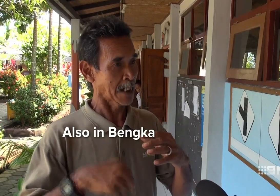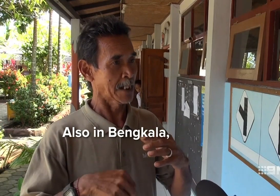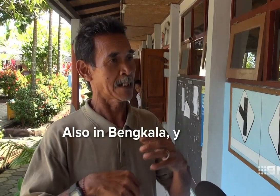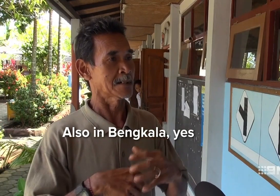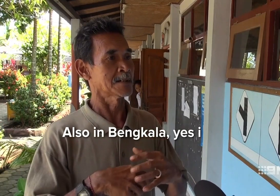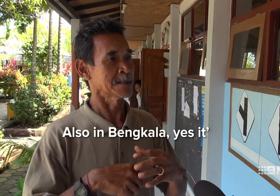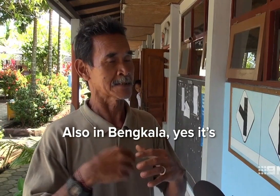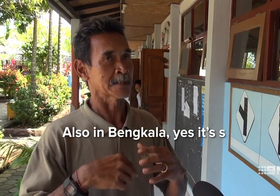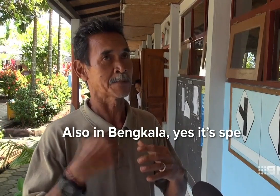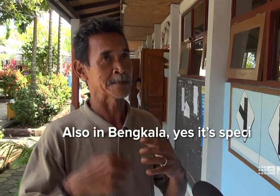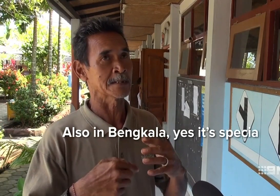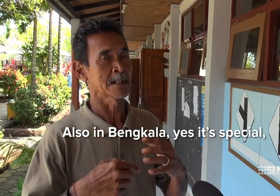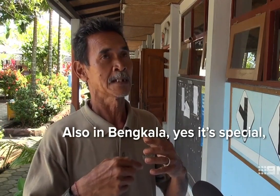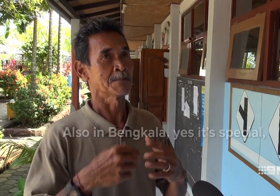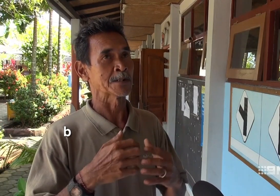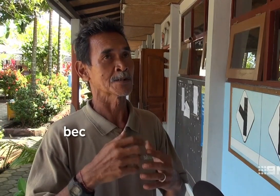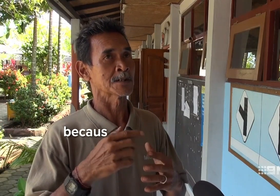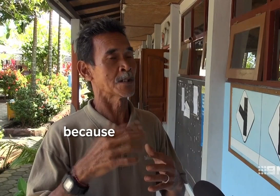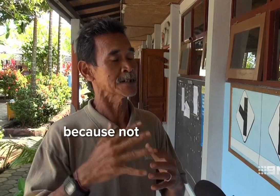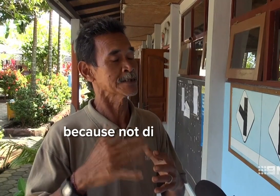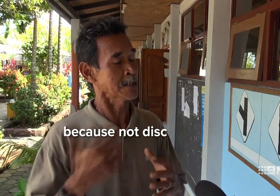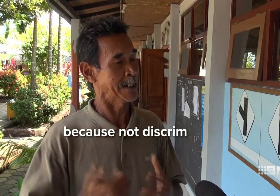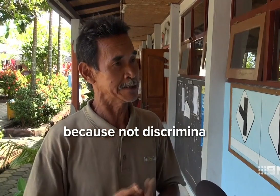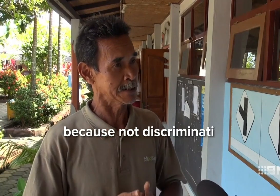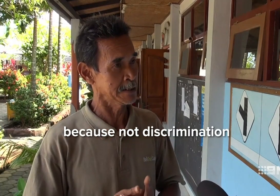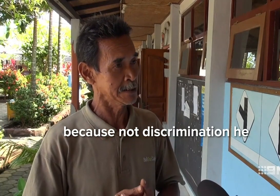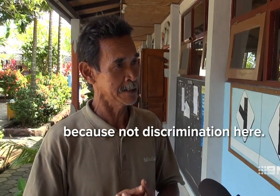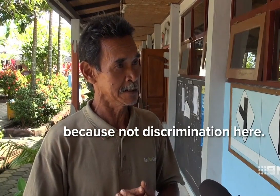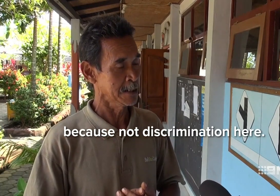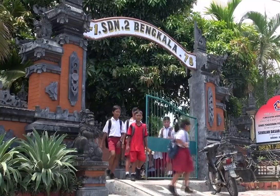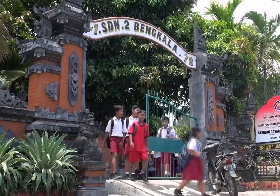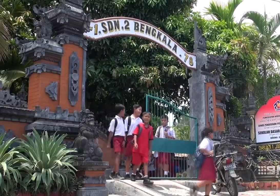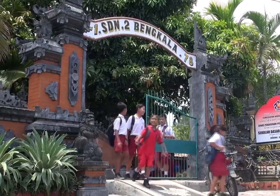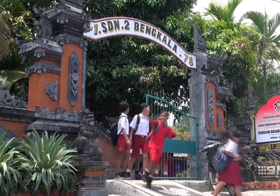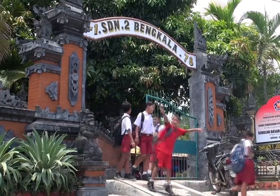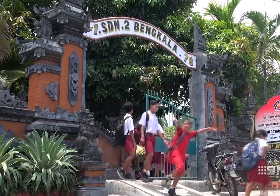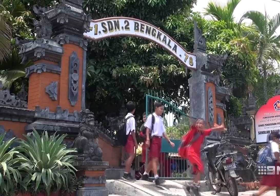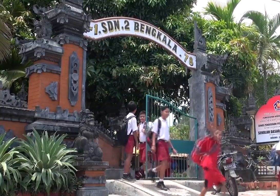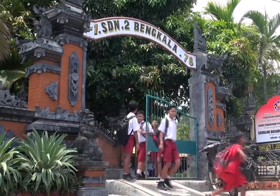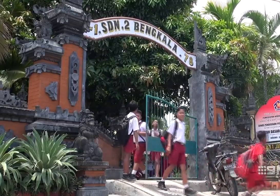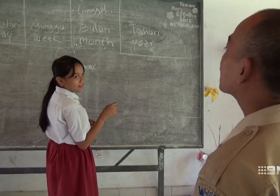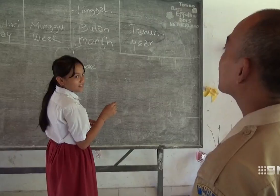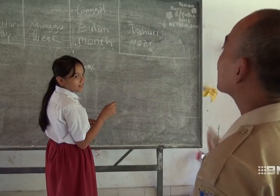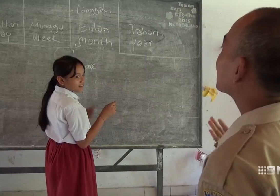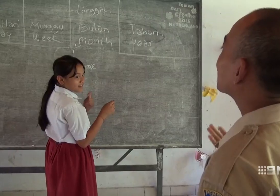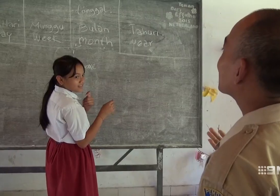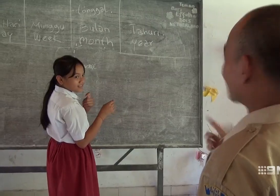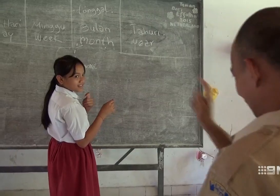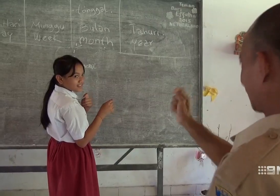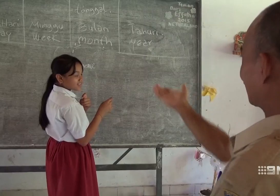Bengkala, yes, it's special because not discrimination here. In her village, 12-year-old Arsi was facing a